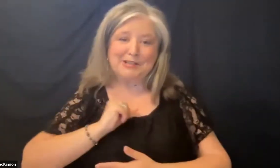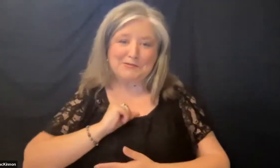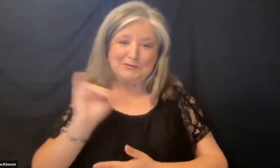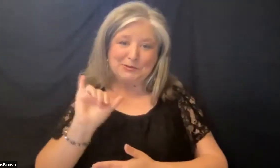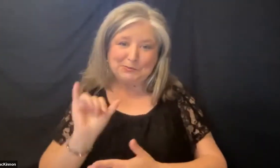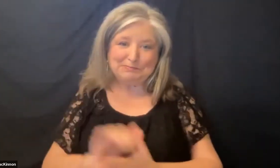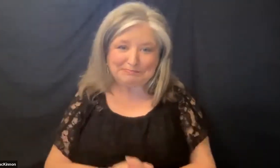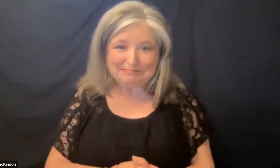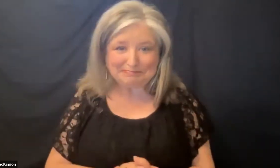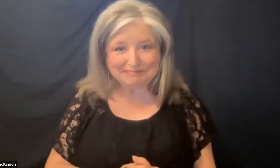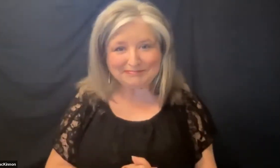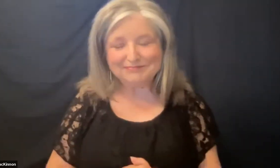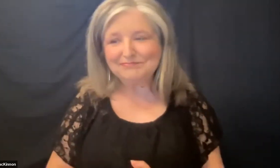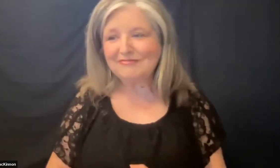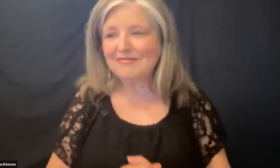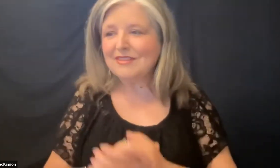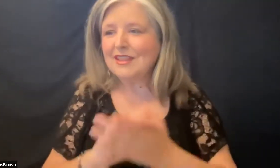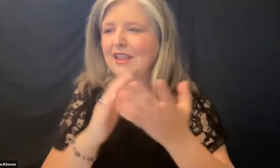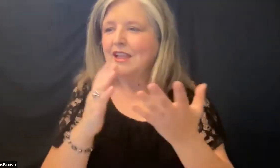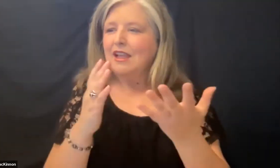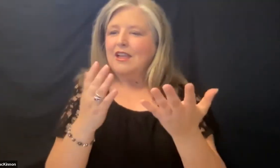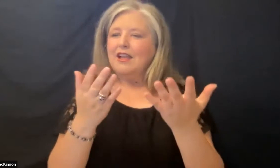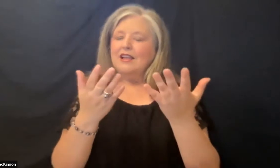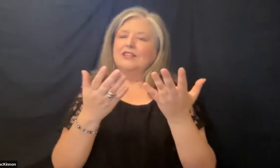Tamyka. And I'll be performing as well.